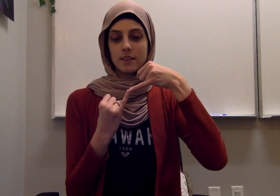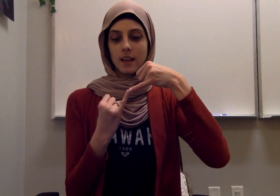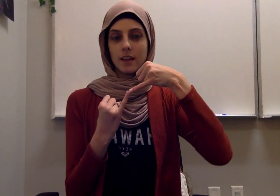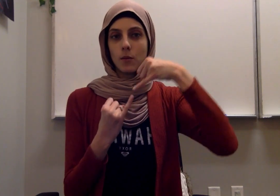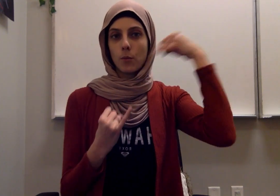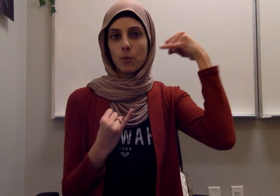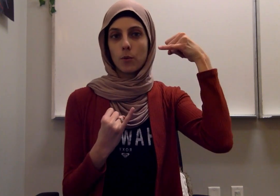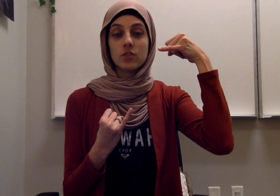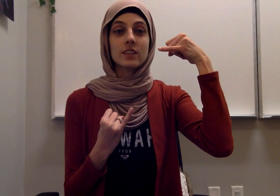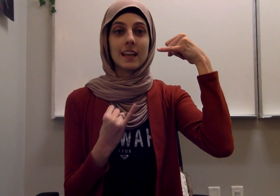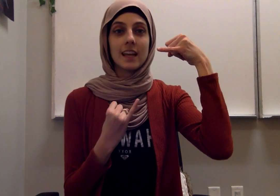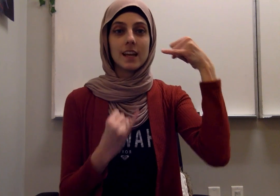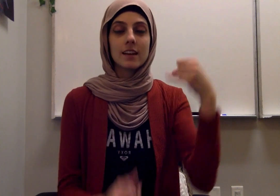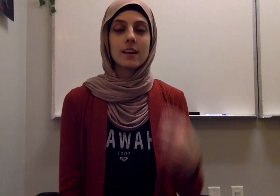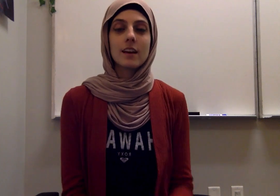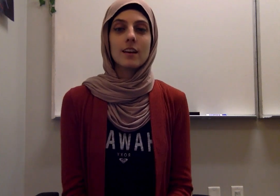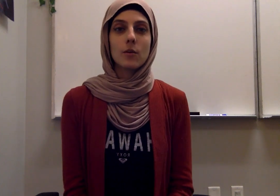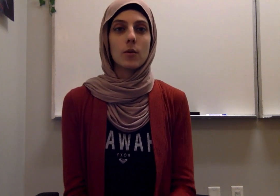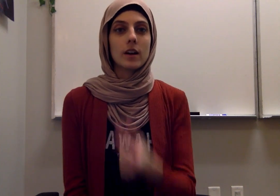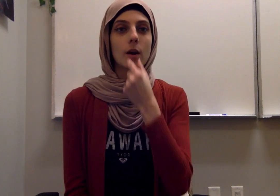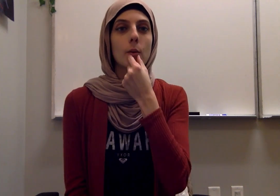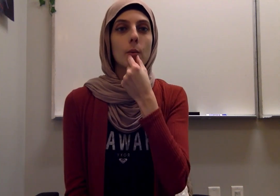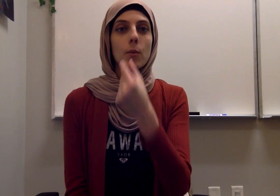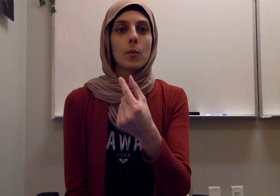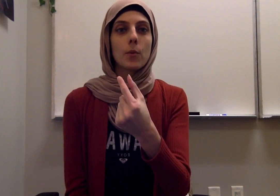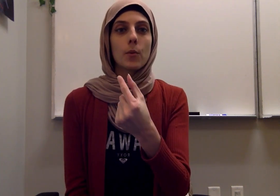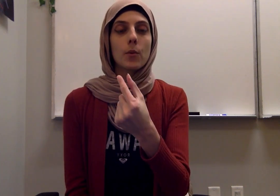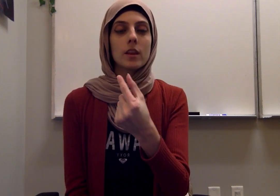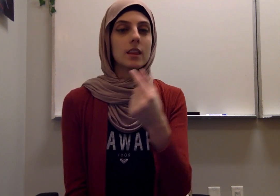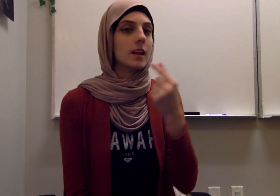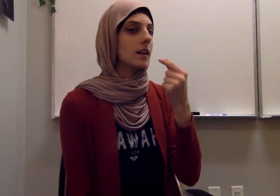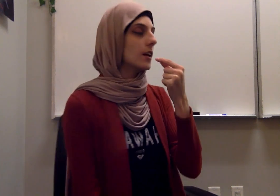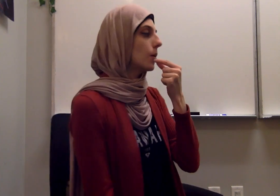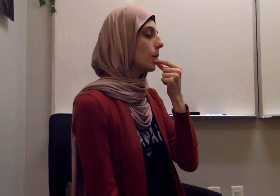thin, or skinny, or thin.